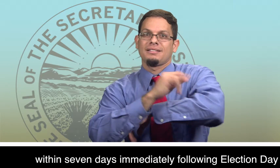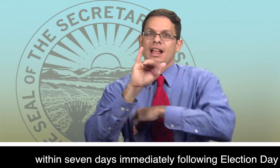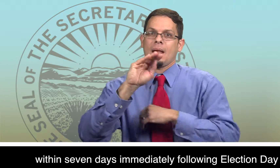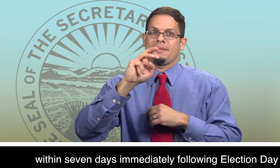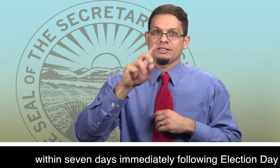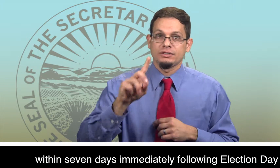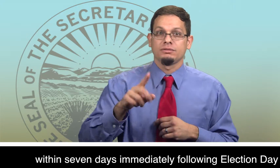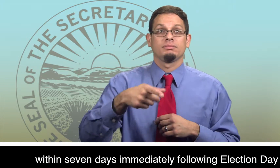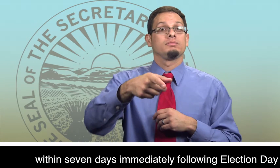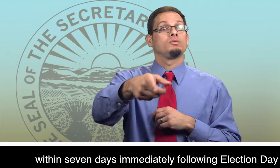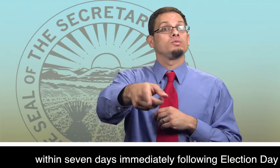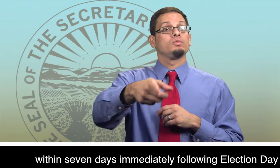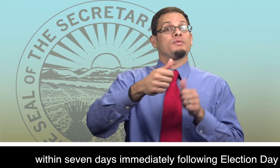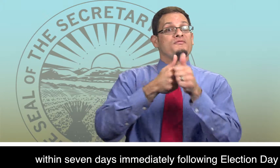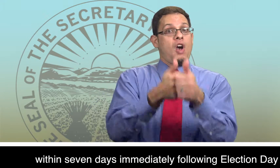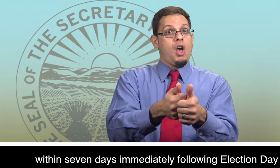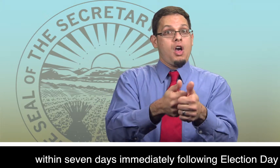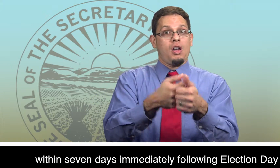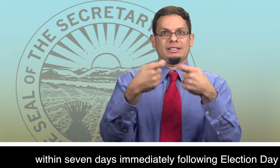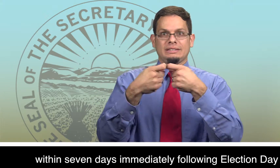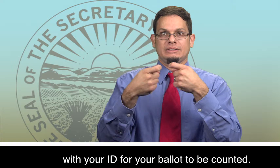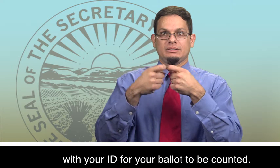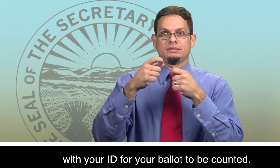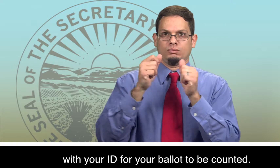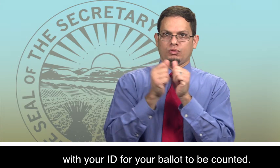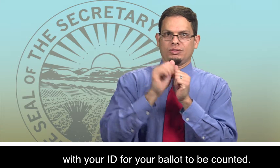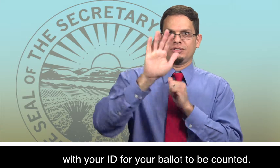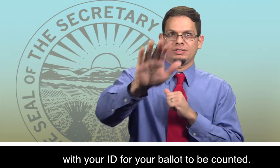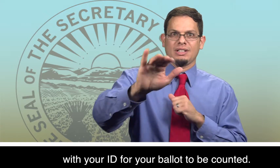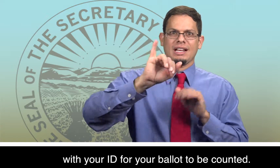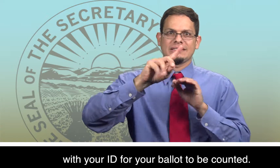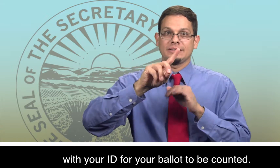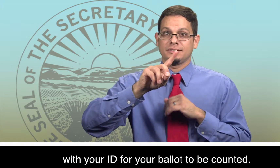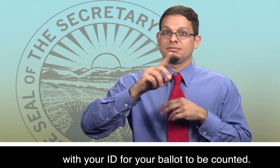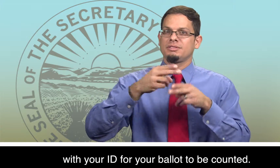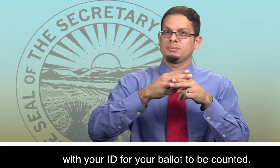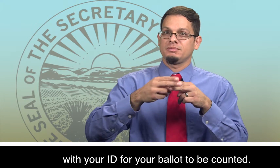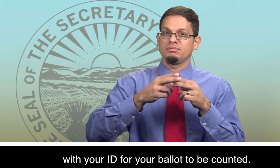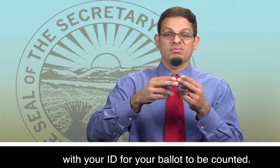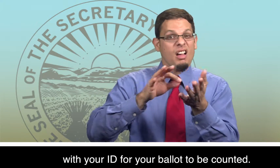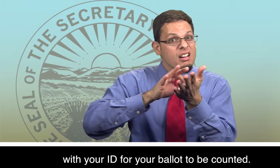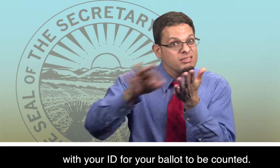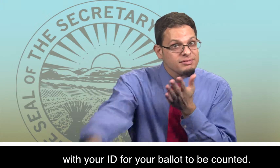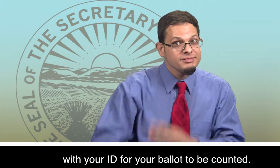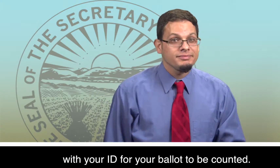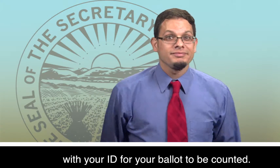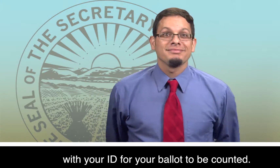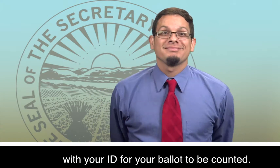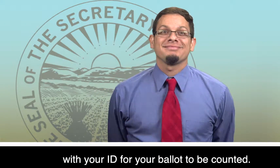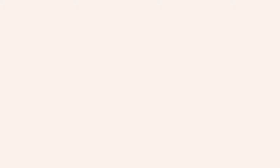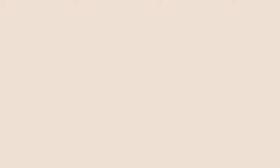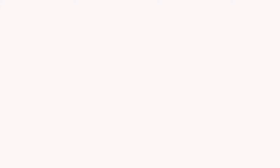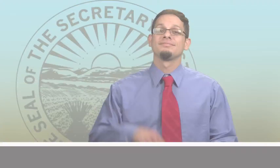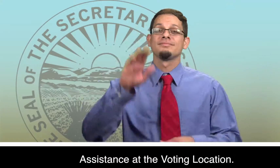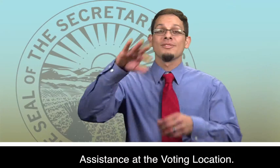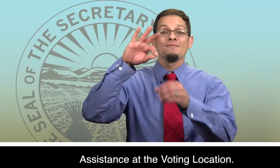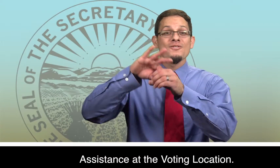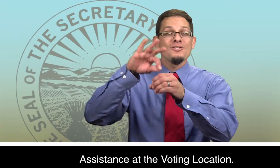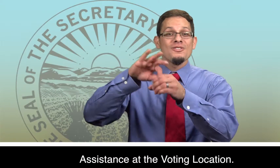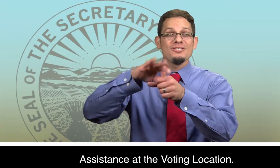7 days immediately following Election Day, with your ID for your ballot to be counted. Assistance at the